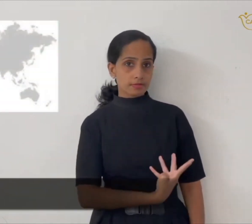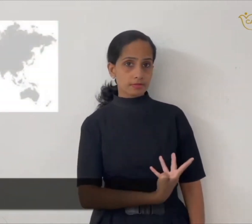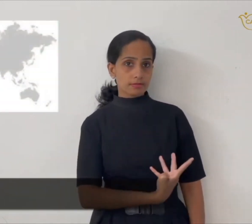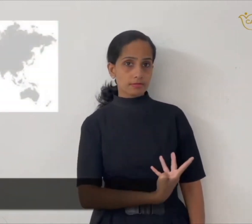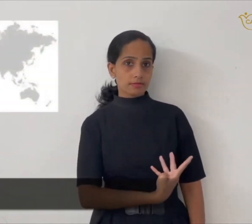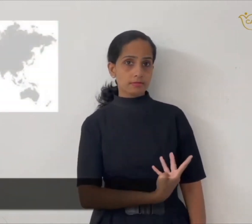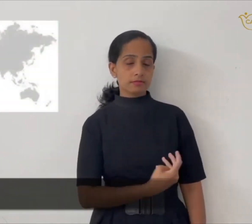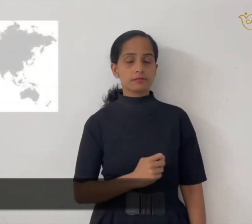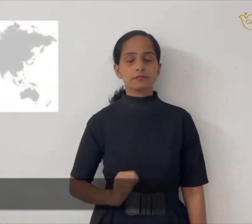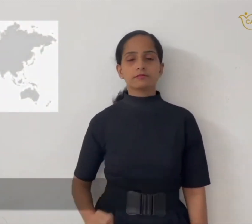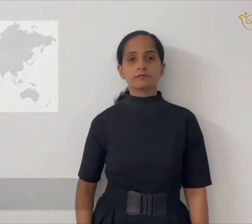Croatia,